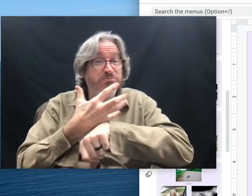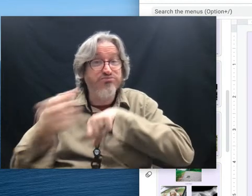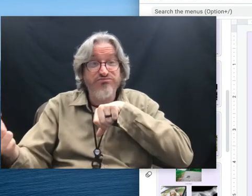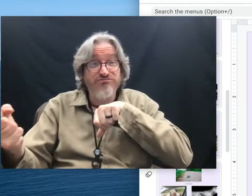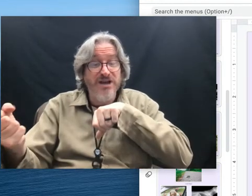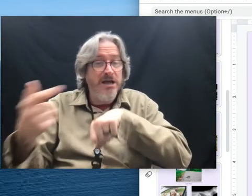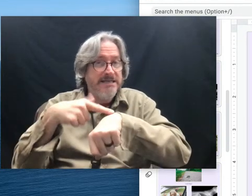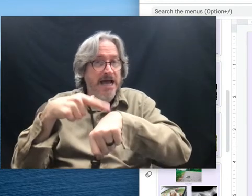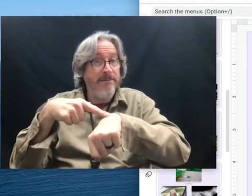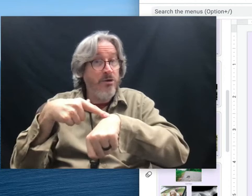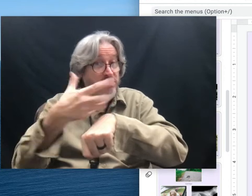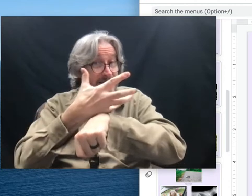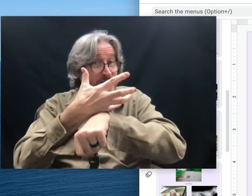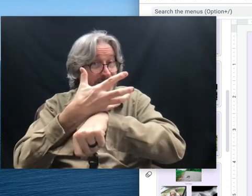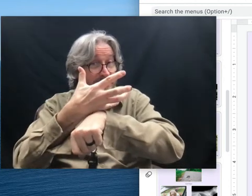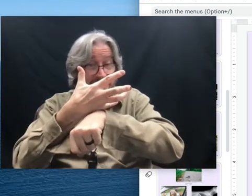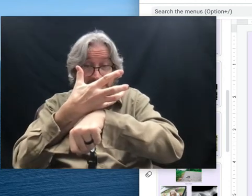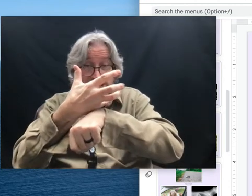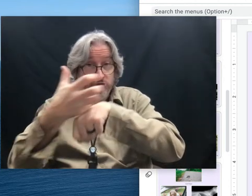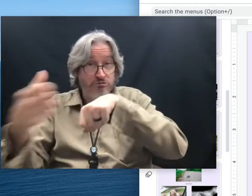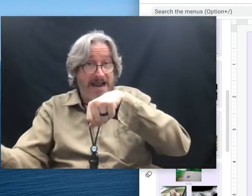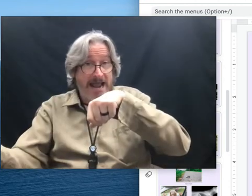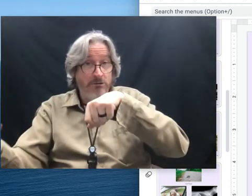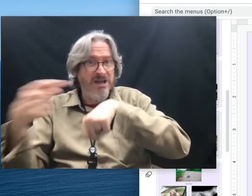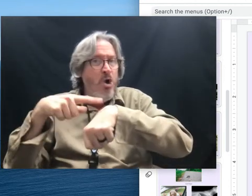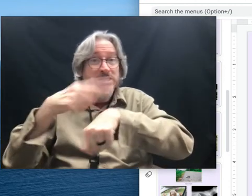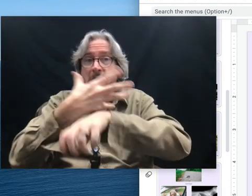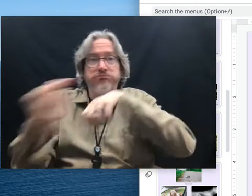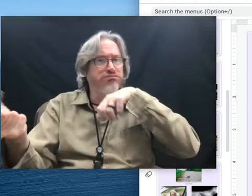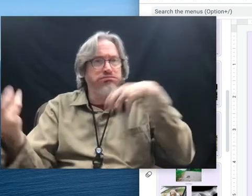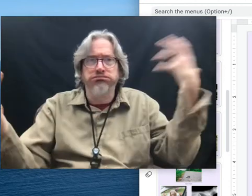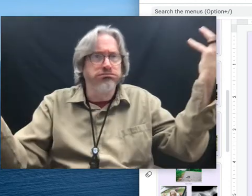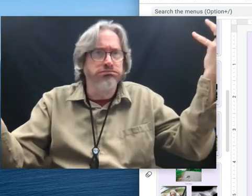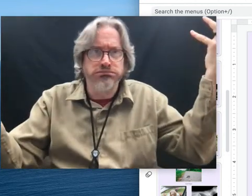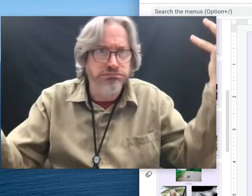time. Same as we did with gas. Ran out. Time.